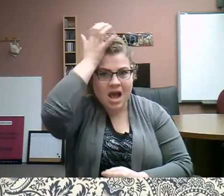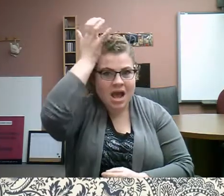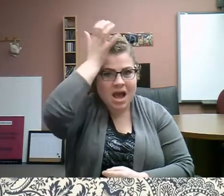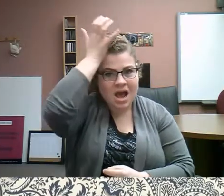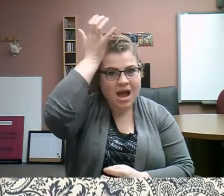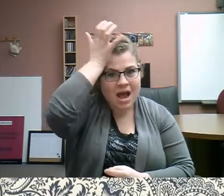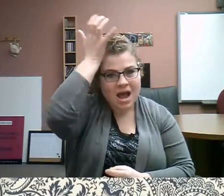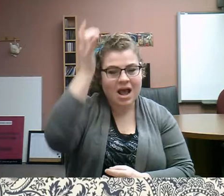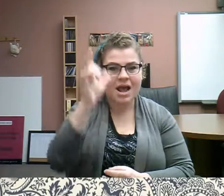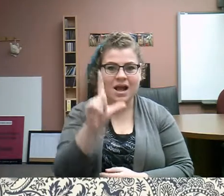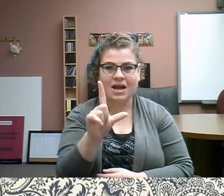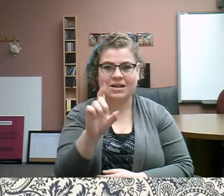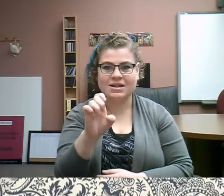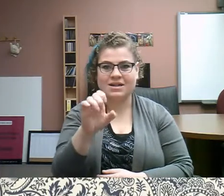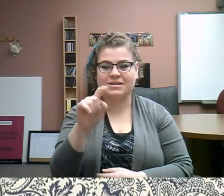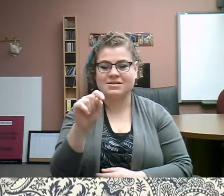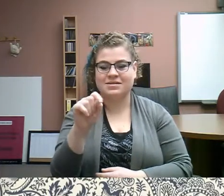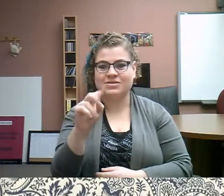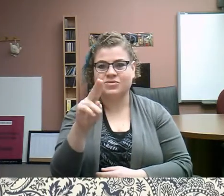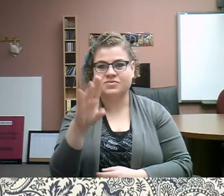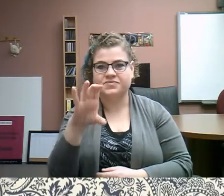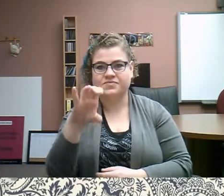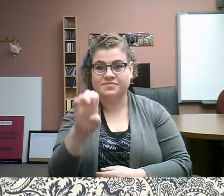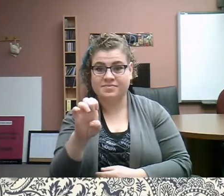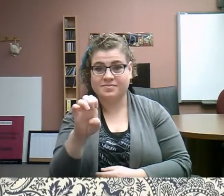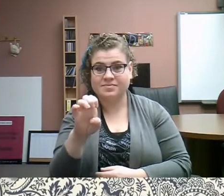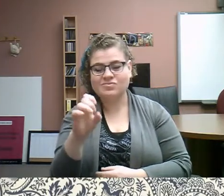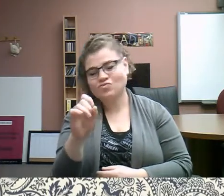And that has lettuce.